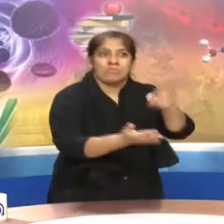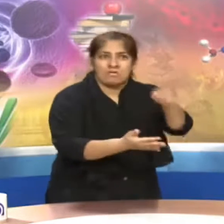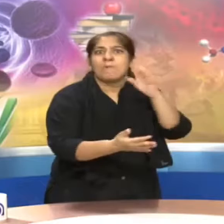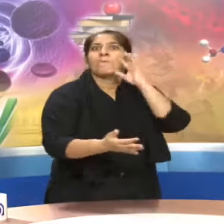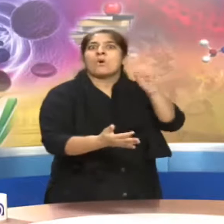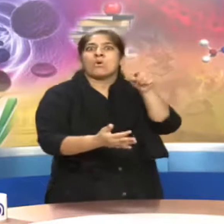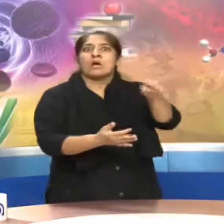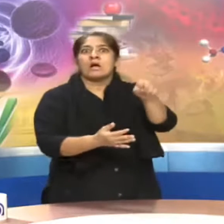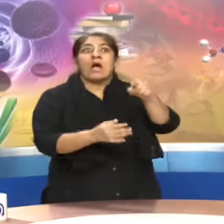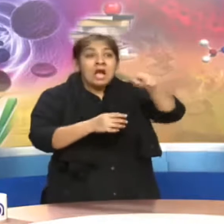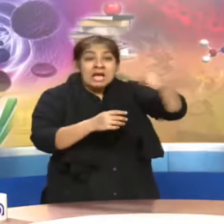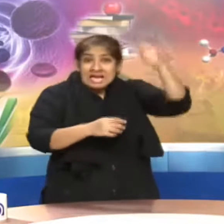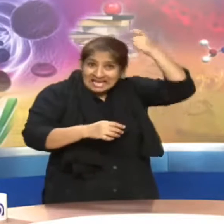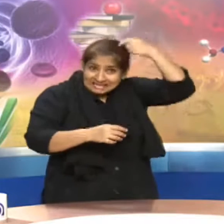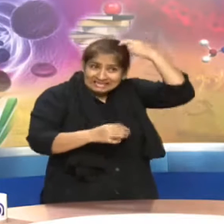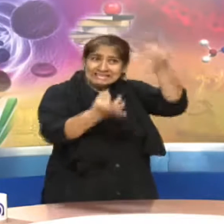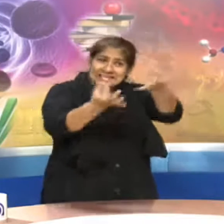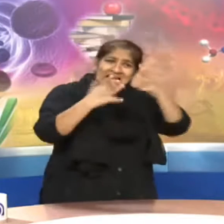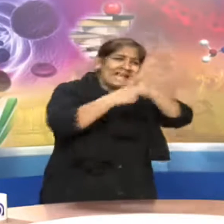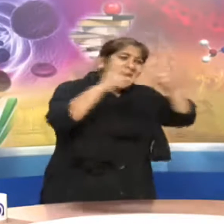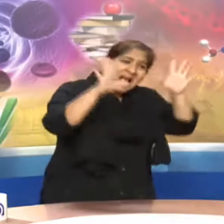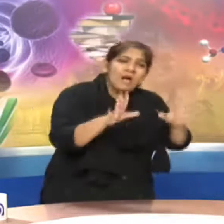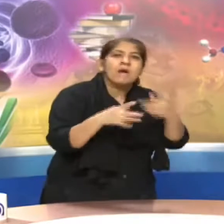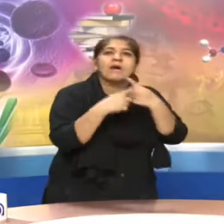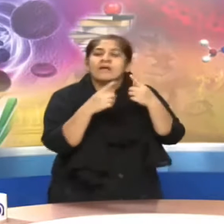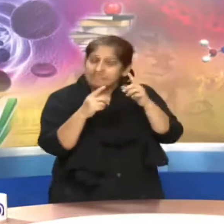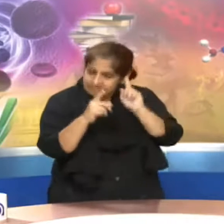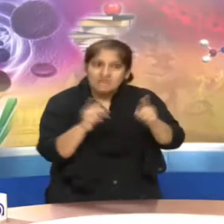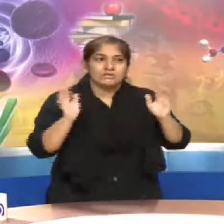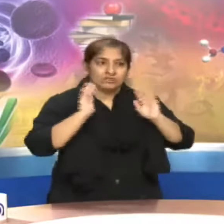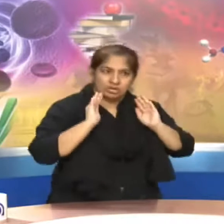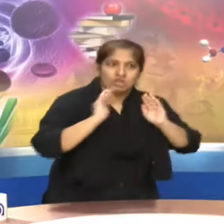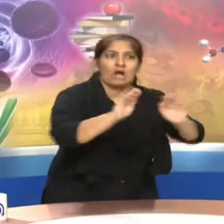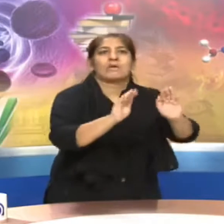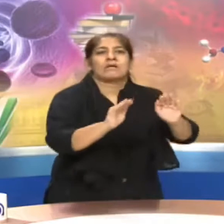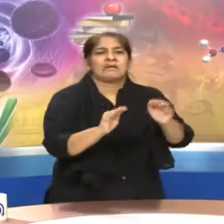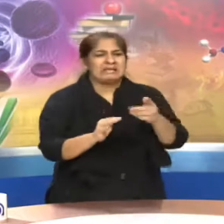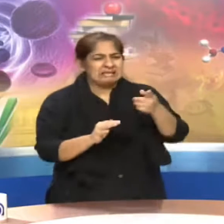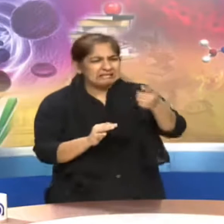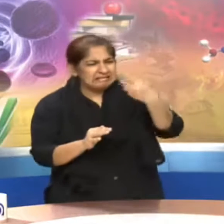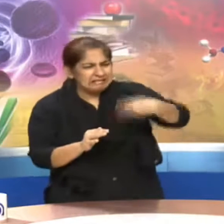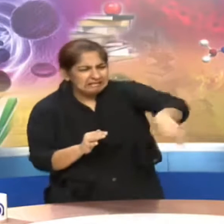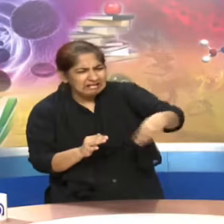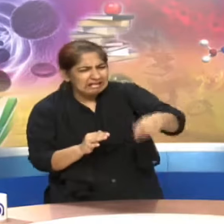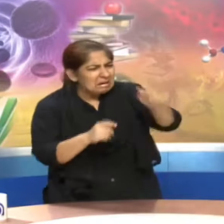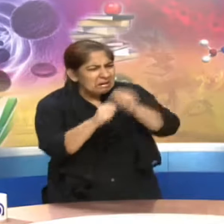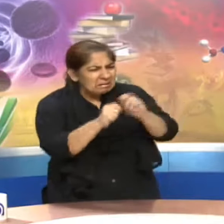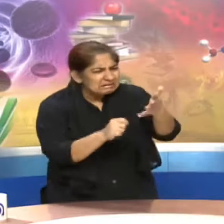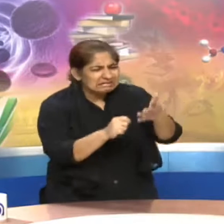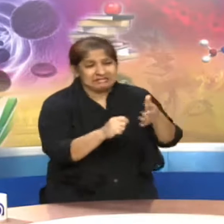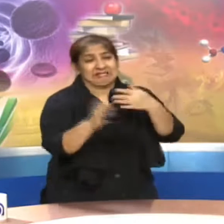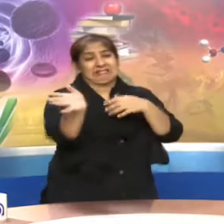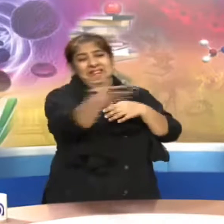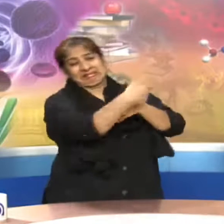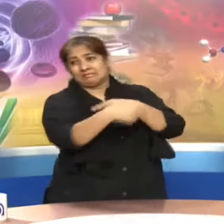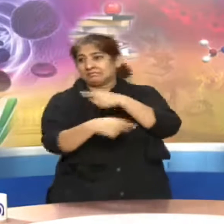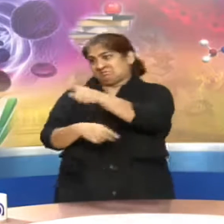good, some people are not so good, so the leader, the supervisor should